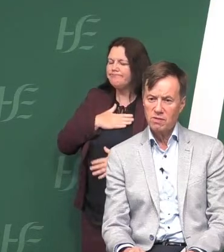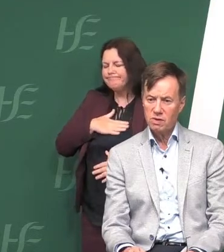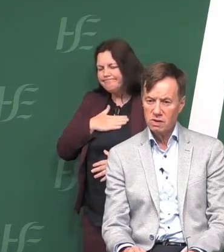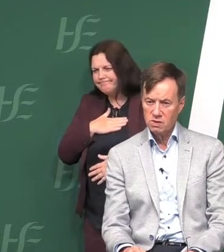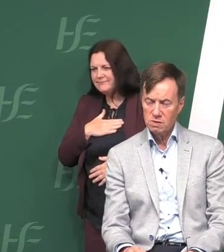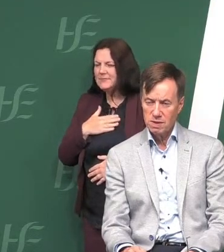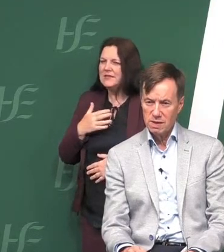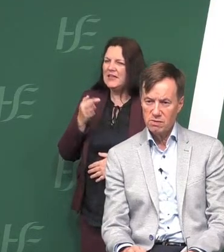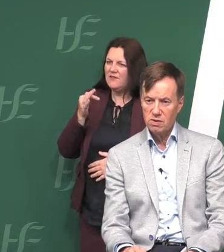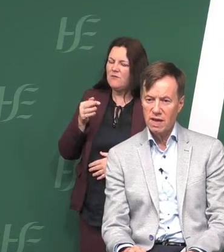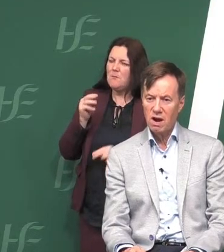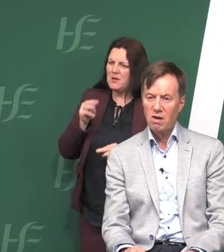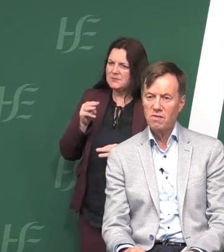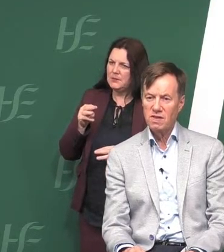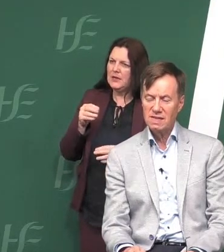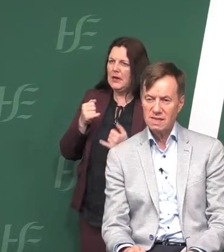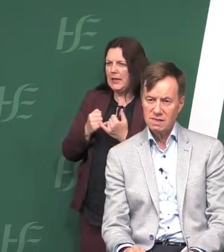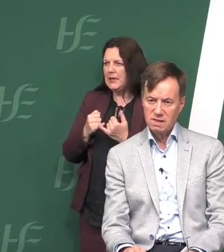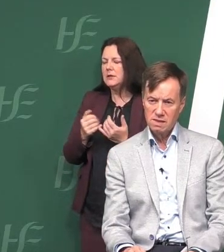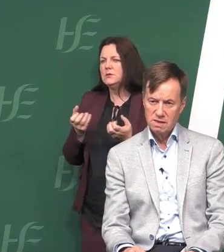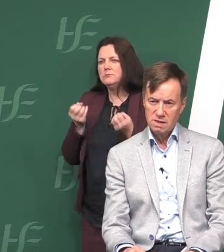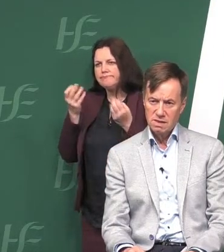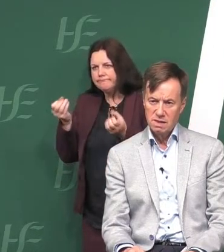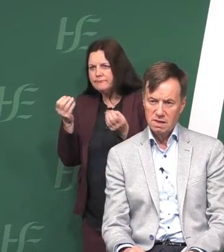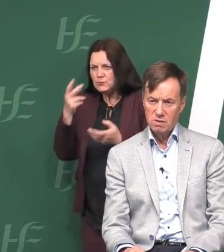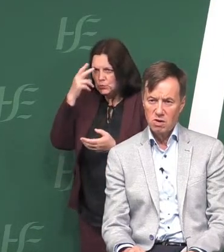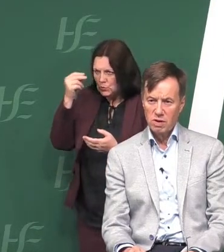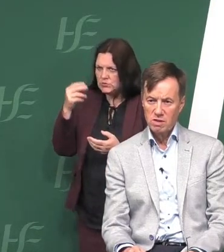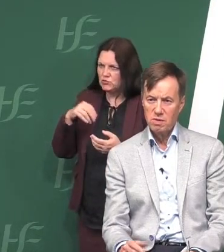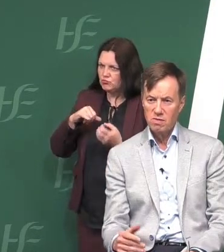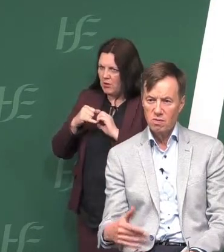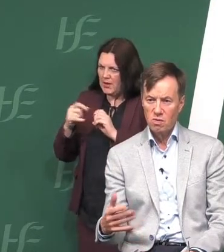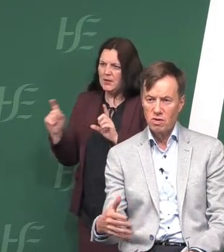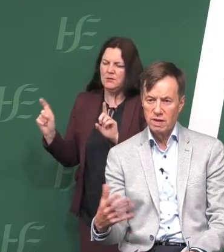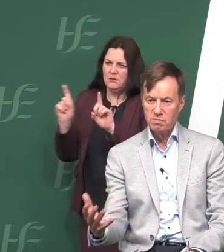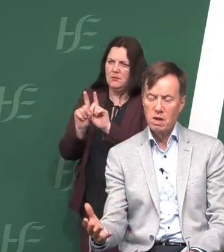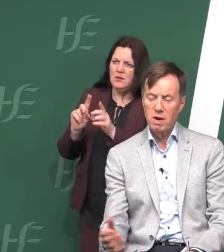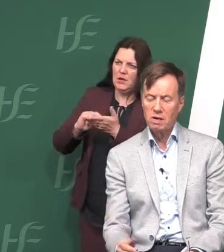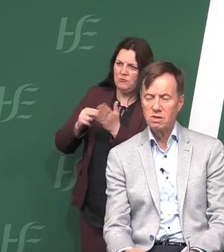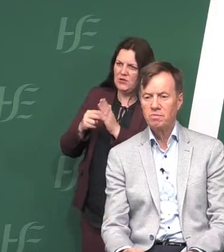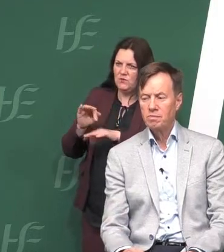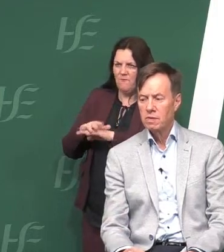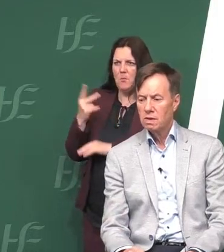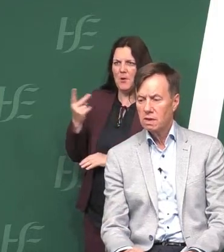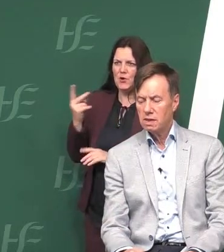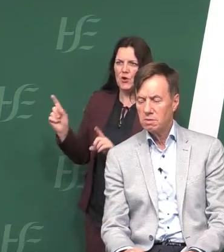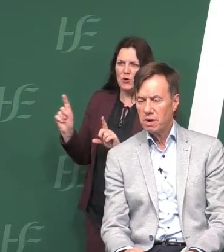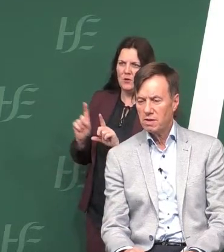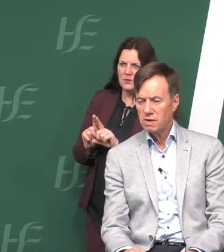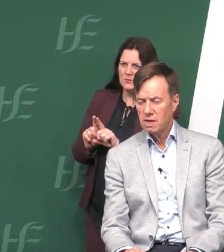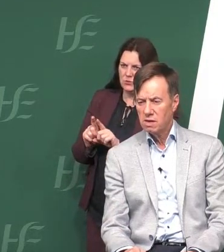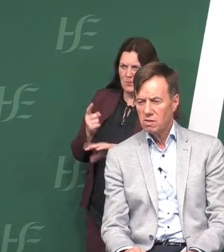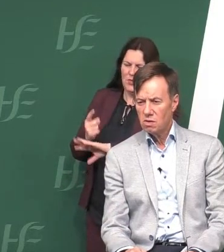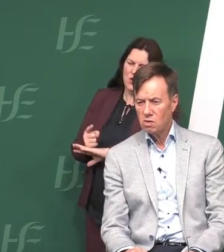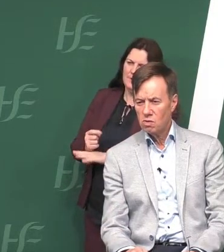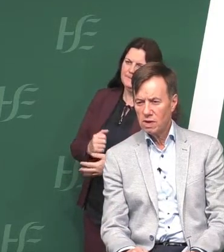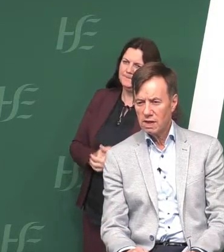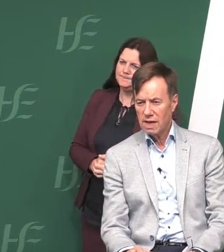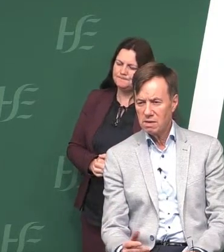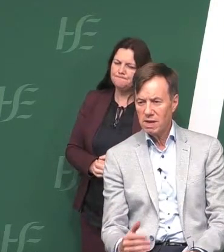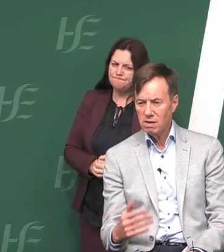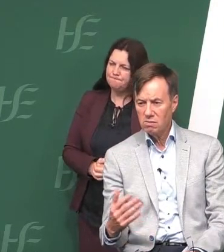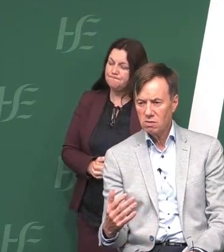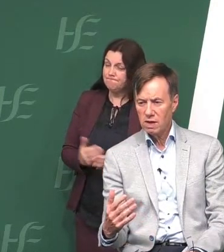or where difficult news is being delivered, they are facilitating arrangements for a partner to be present.